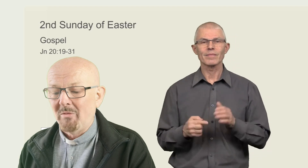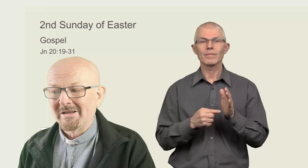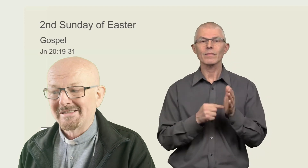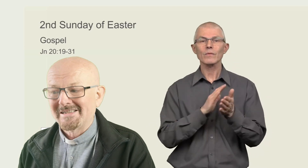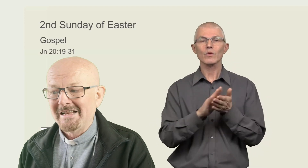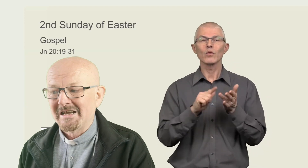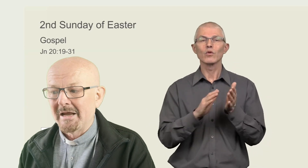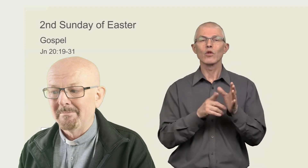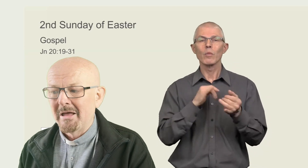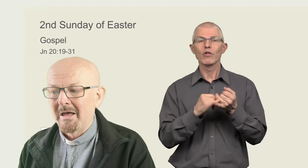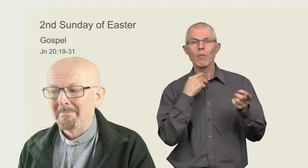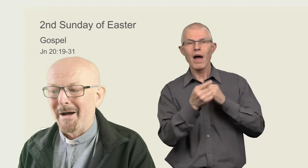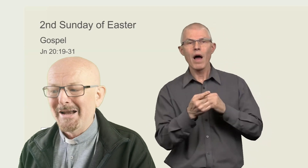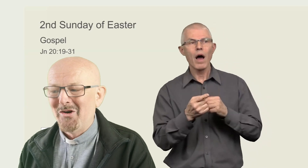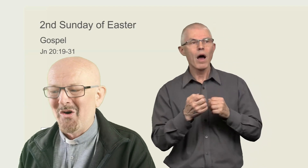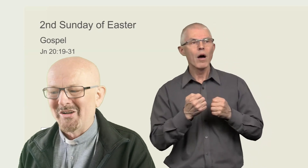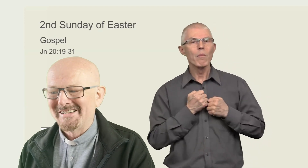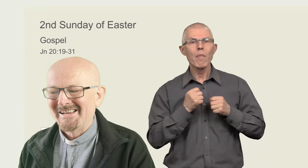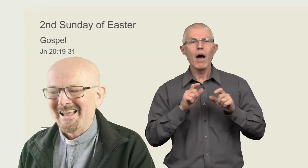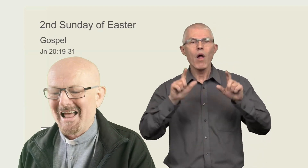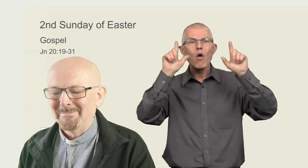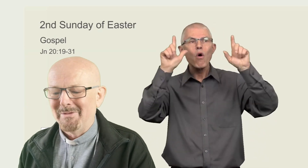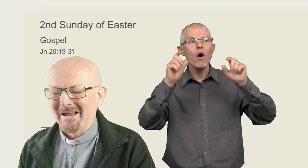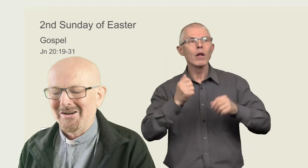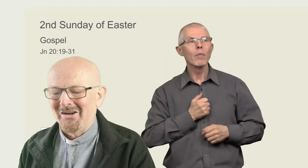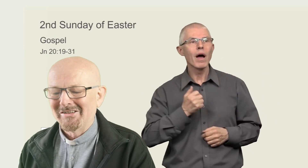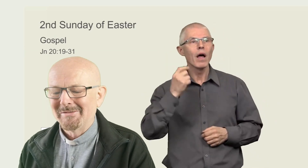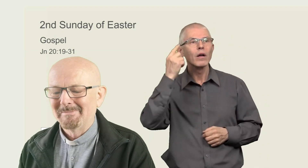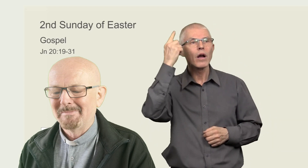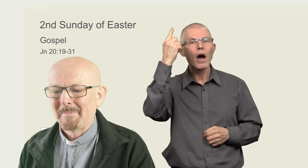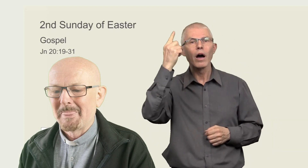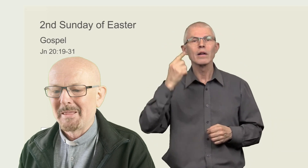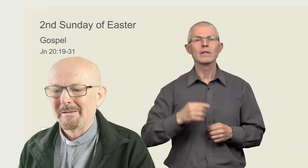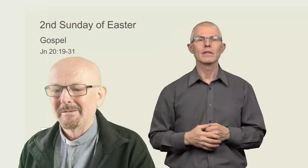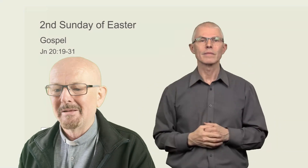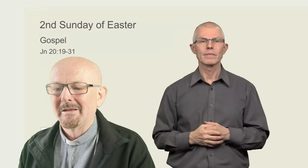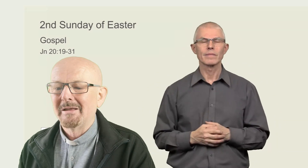And Thomas said to him, "My Lord and my God."